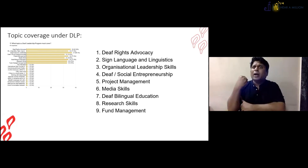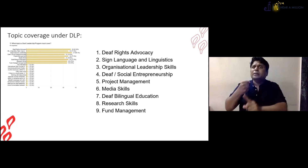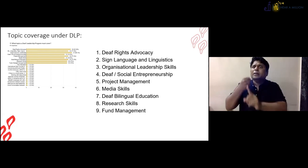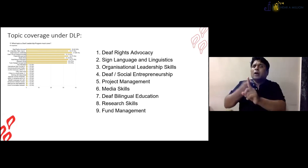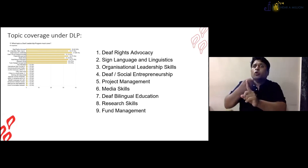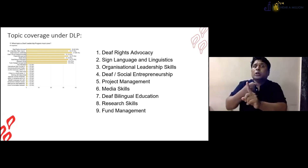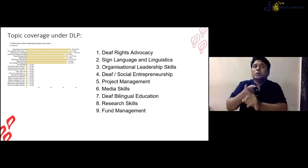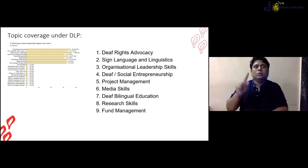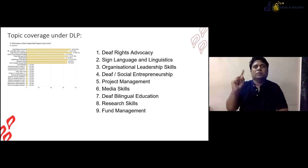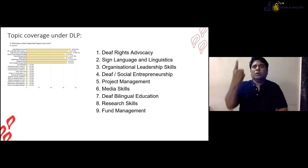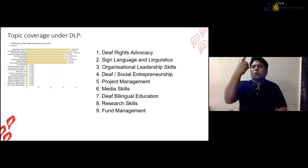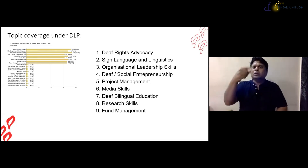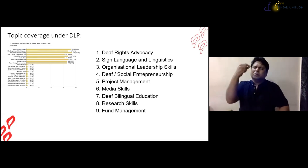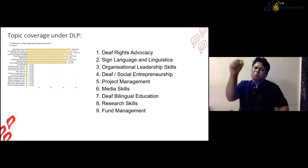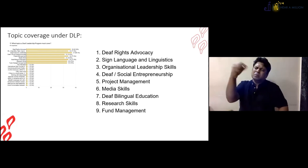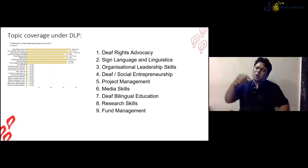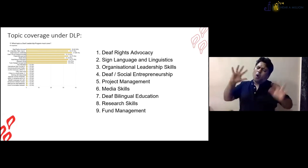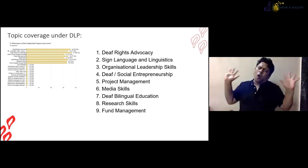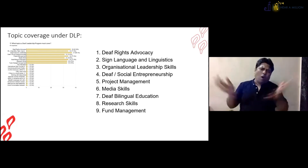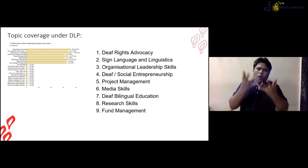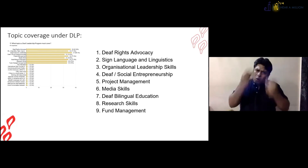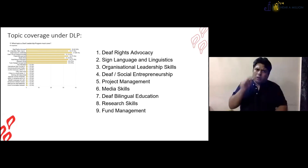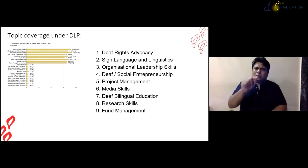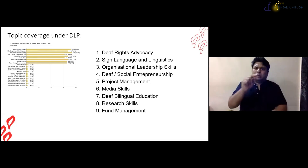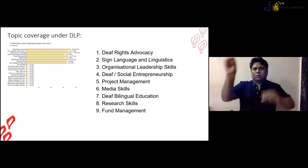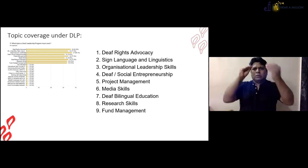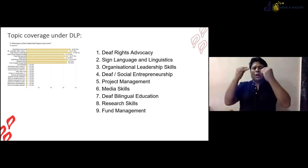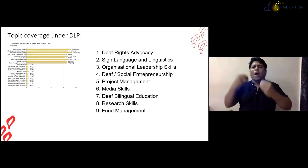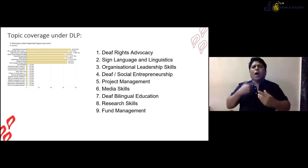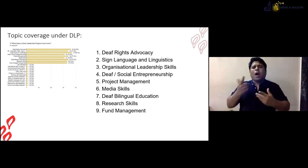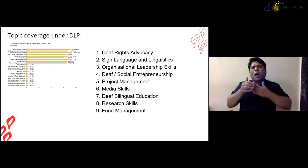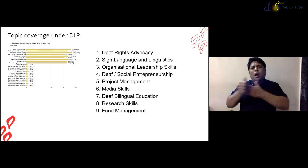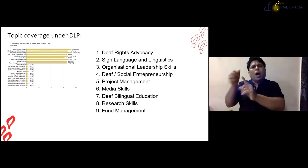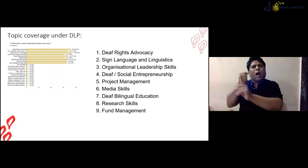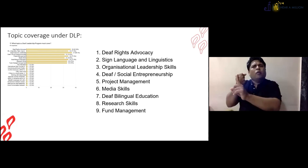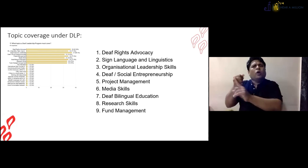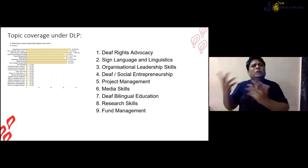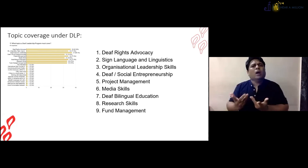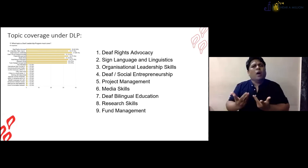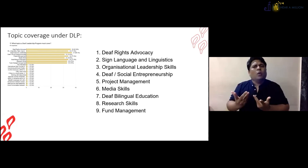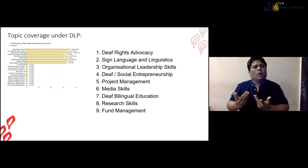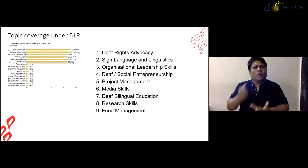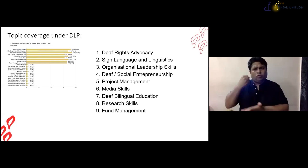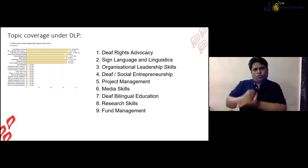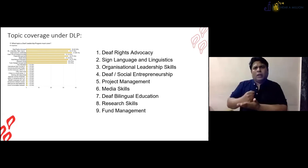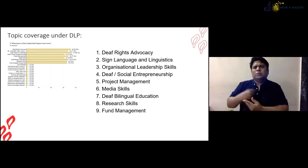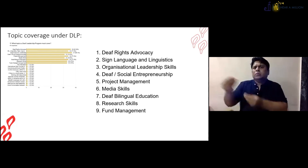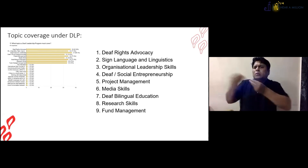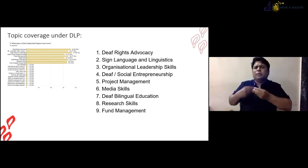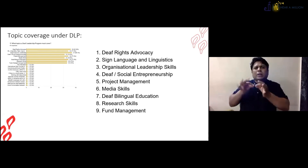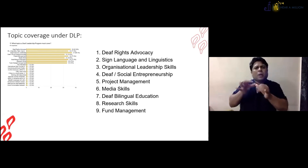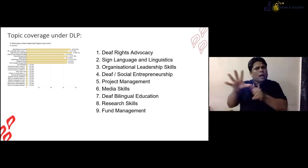Deaf rights advocacy came first. Everyone clicked on it that they want to learn that. How do you do the